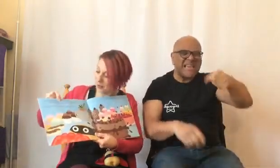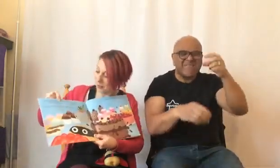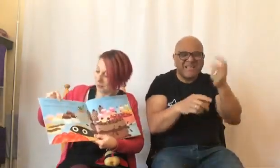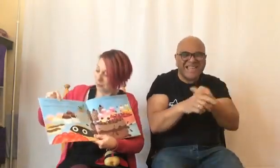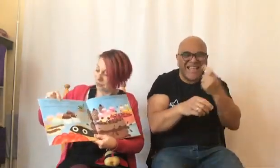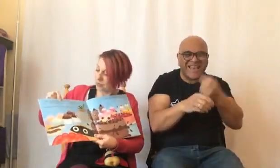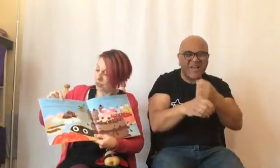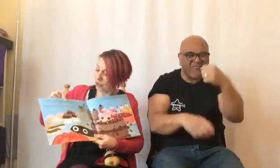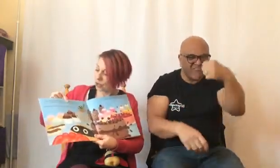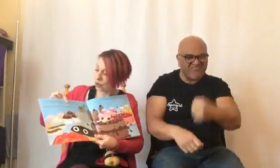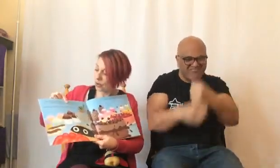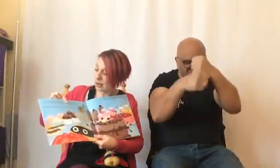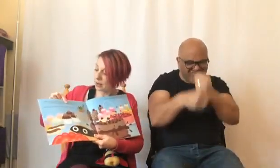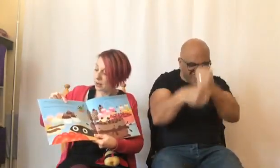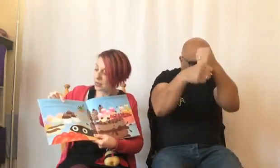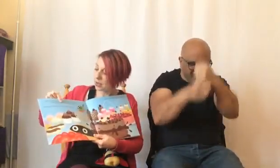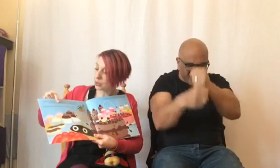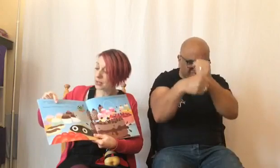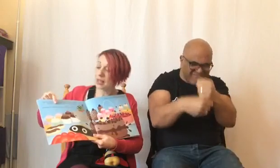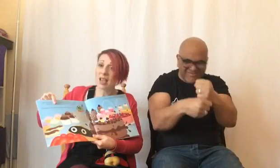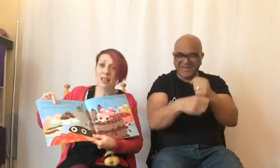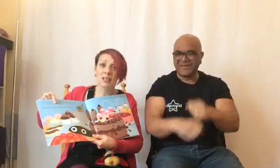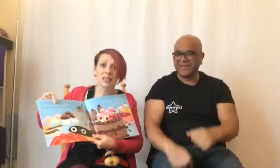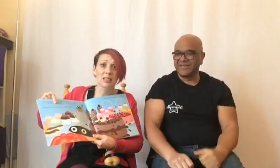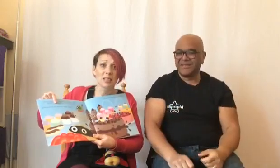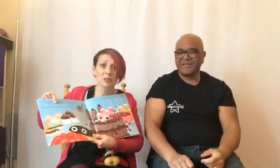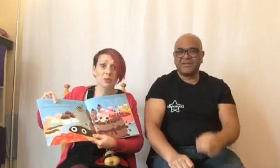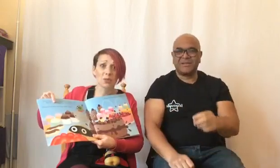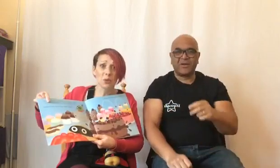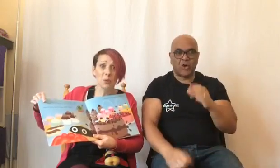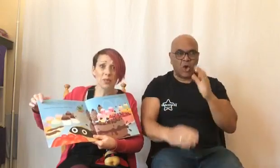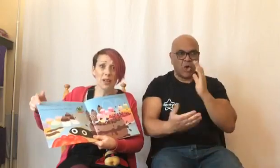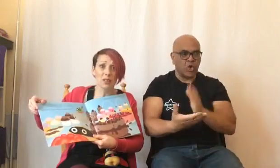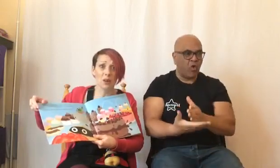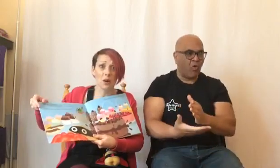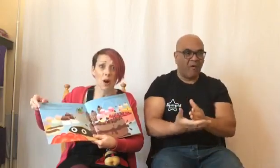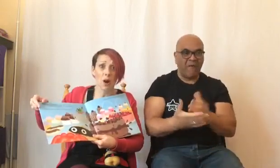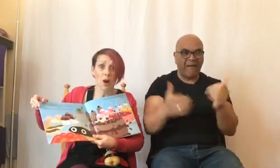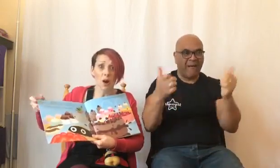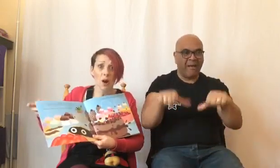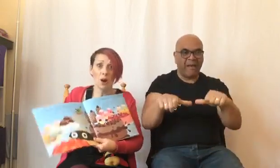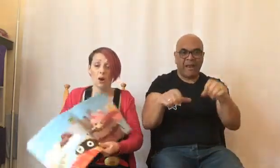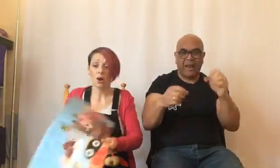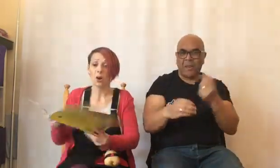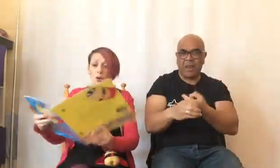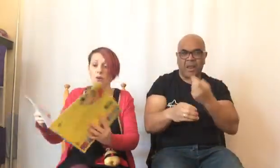potato. Surely this was the end for Supertato.